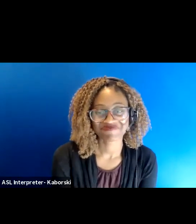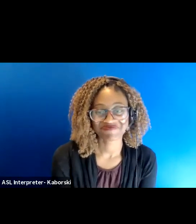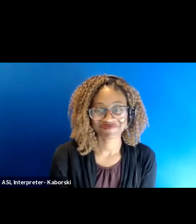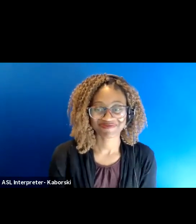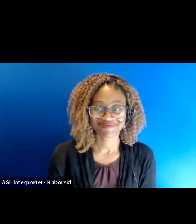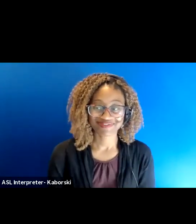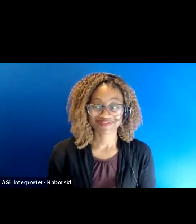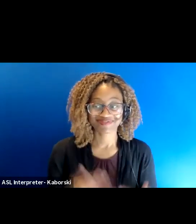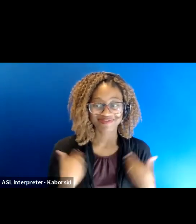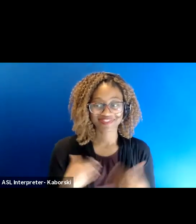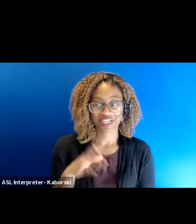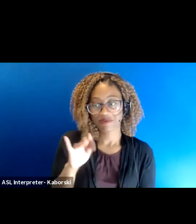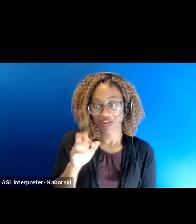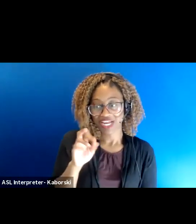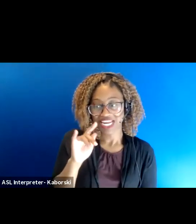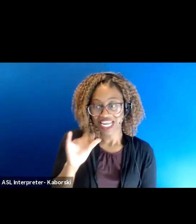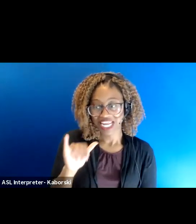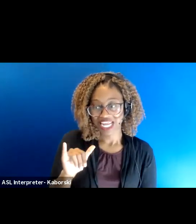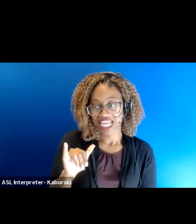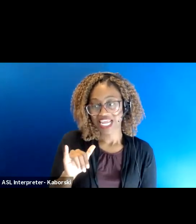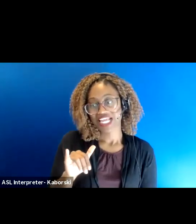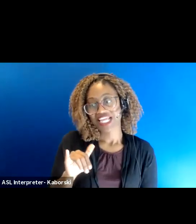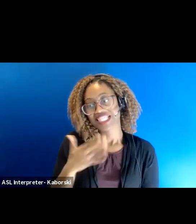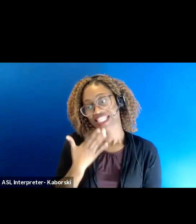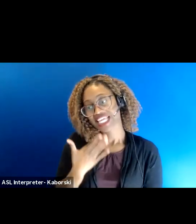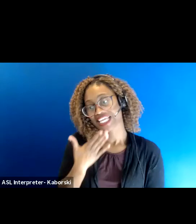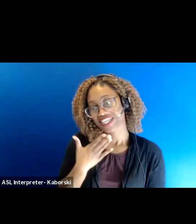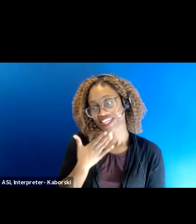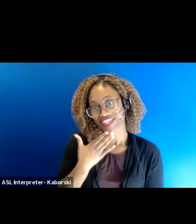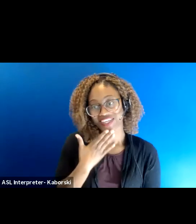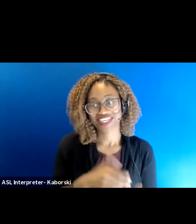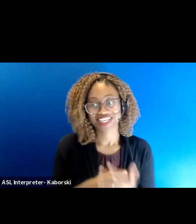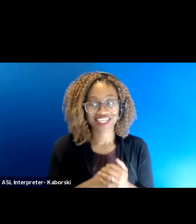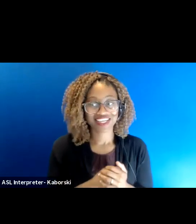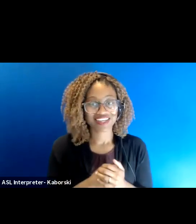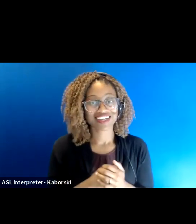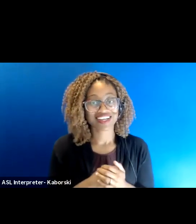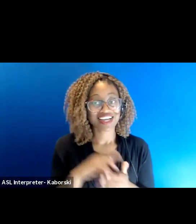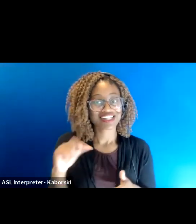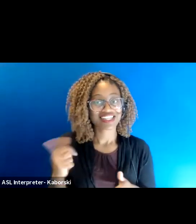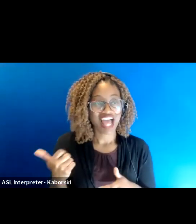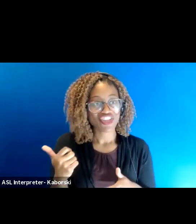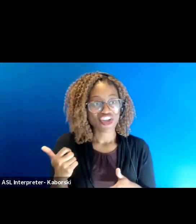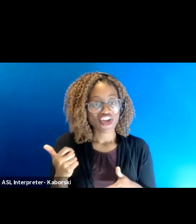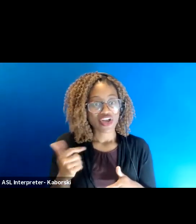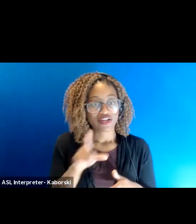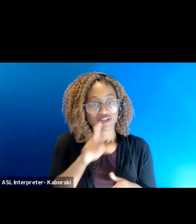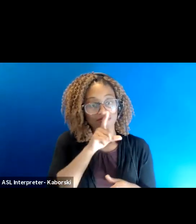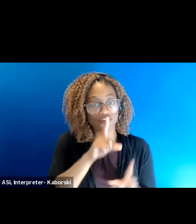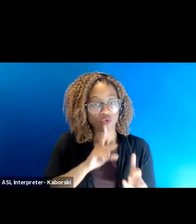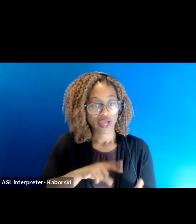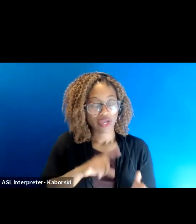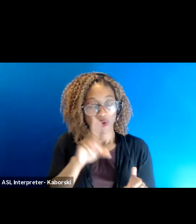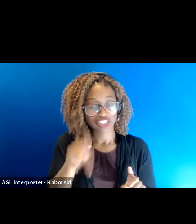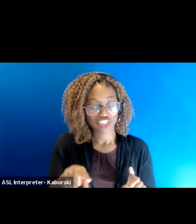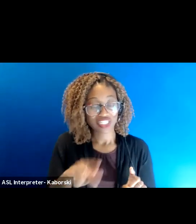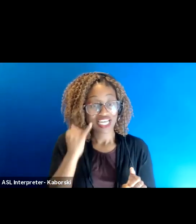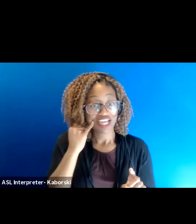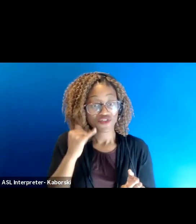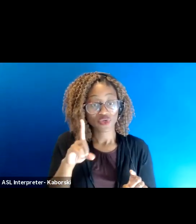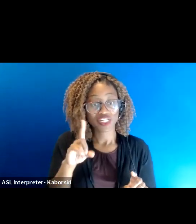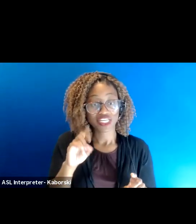This is Brittany. Thank you. We have another anonymous question. If you defund the